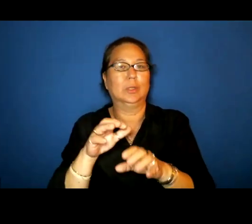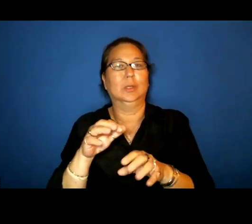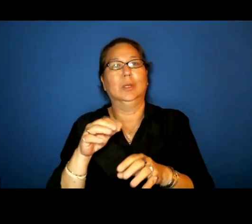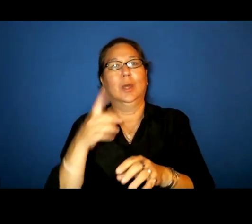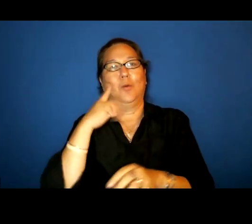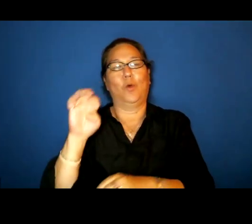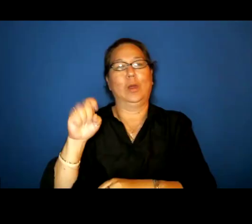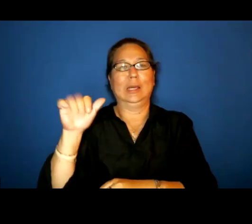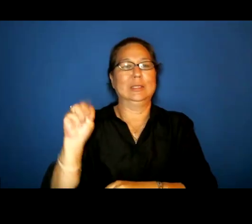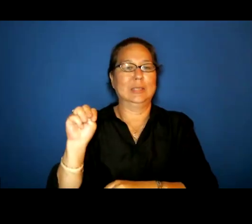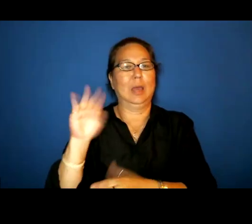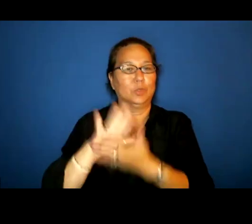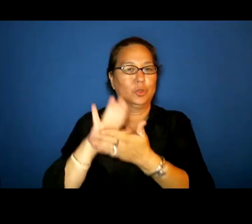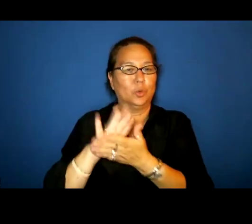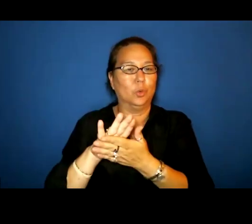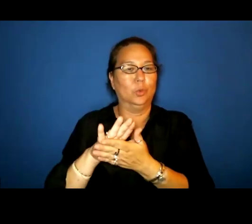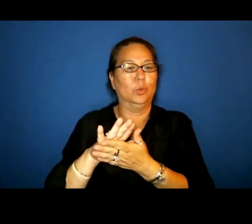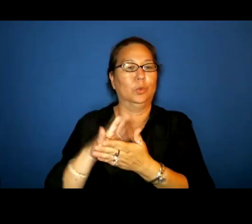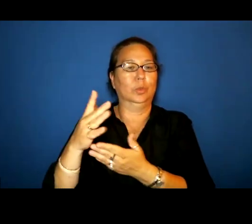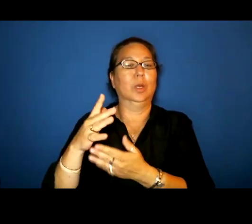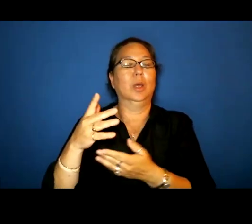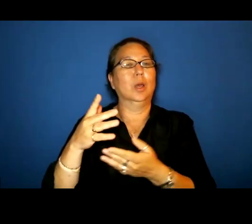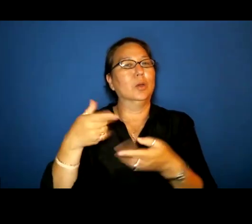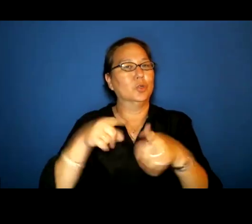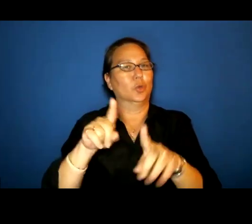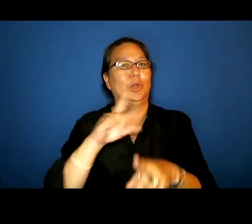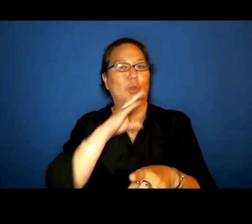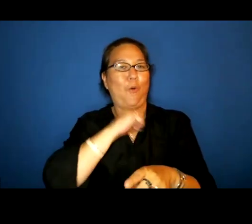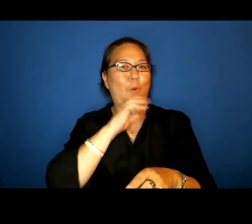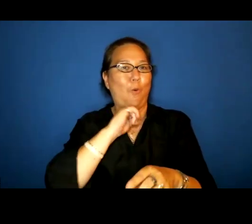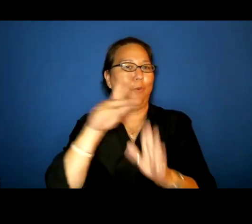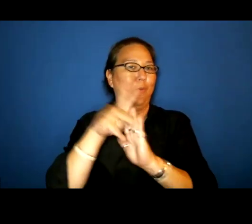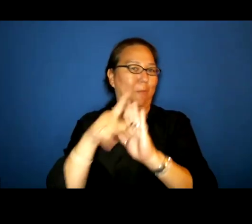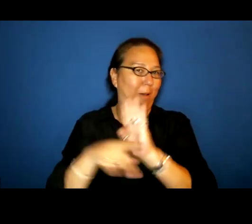school initiative back in the old policy where we're doing IACE. But